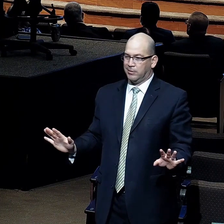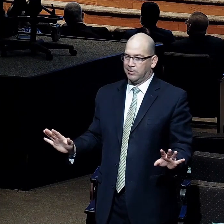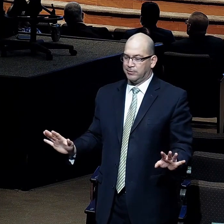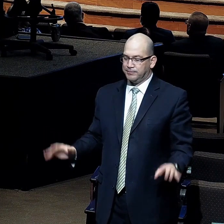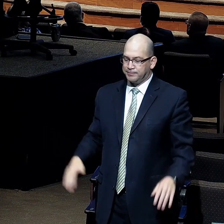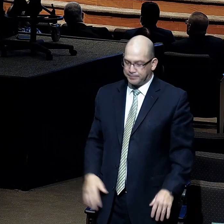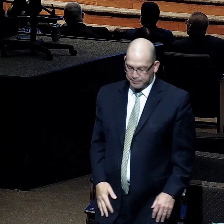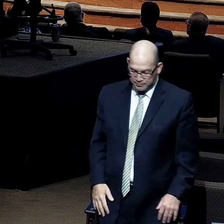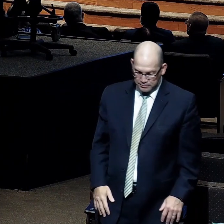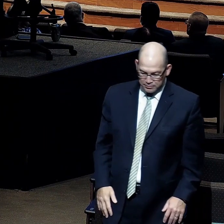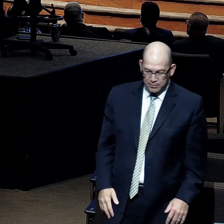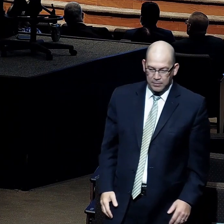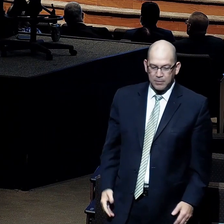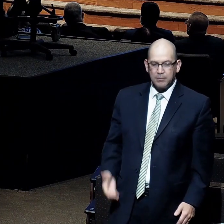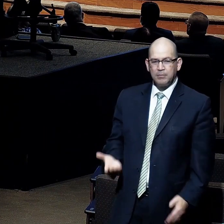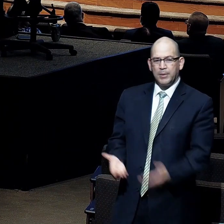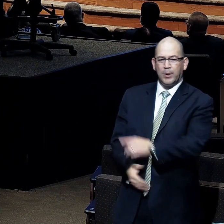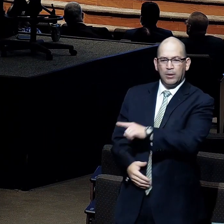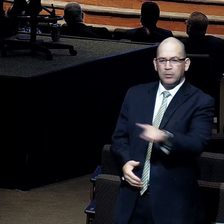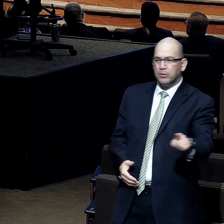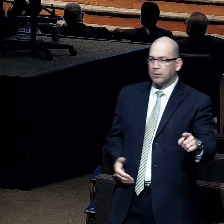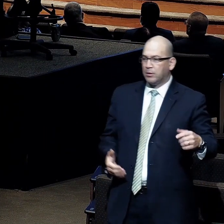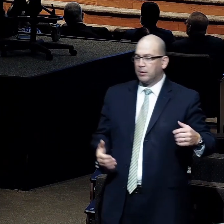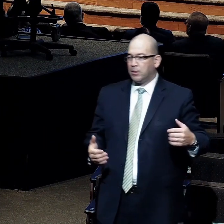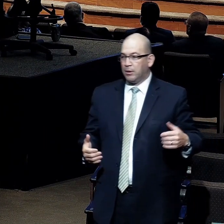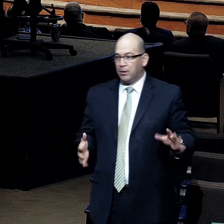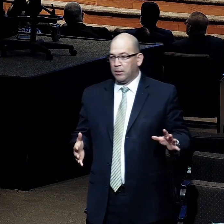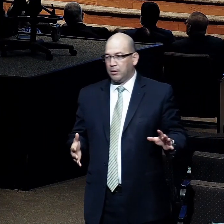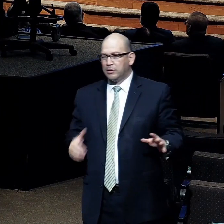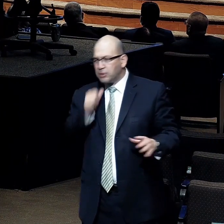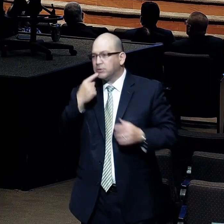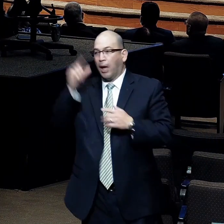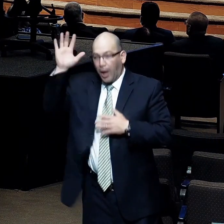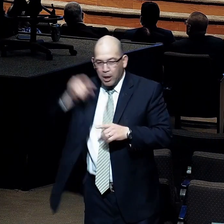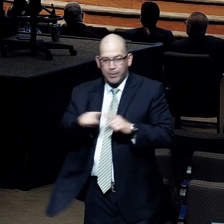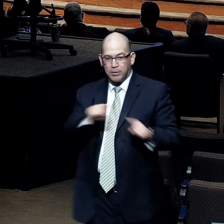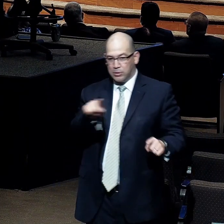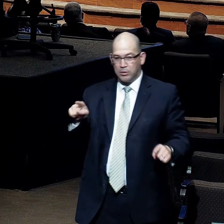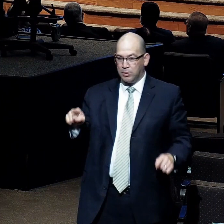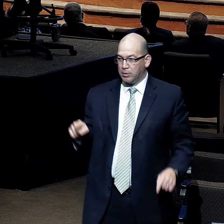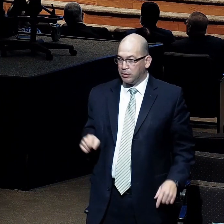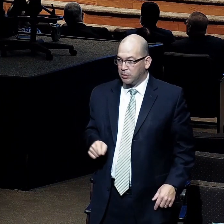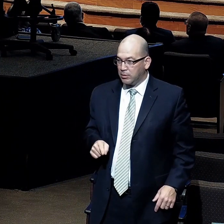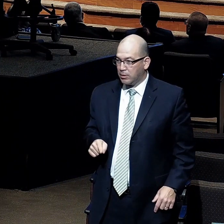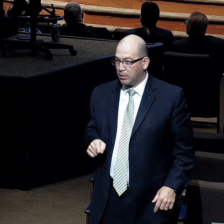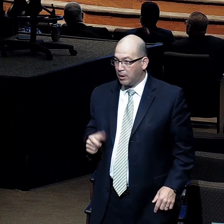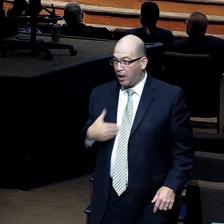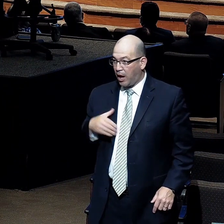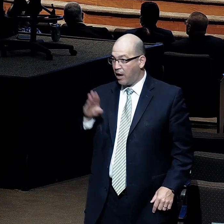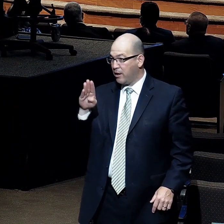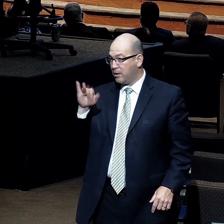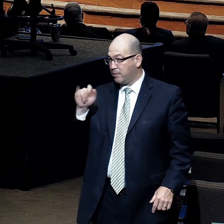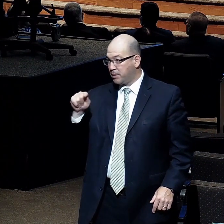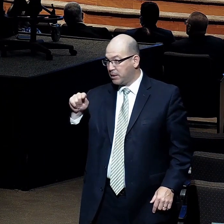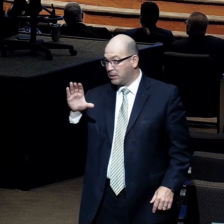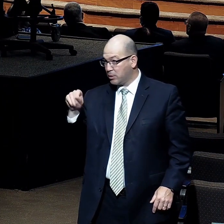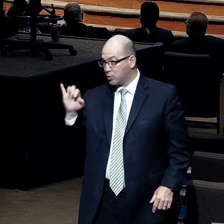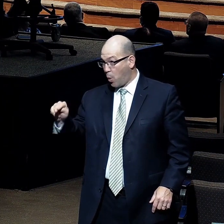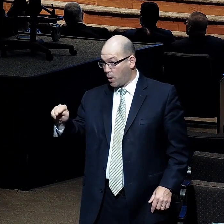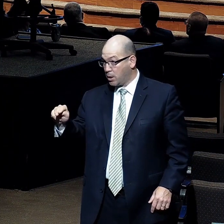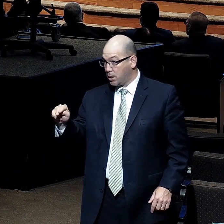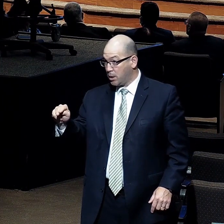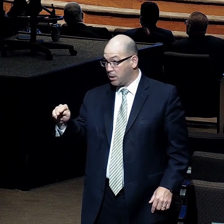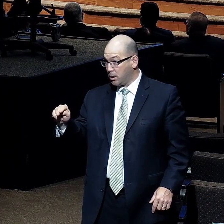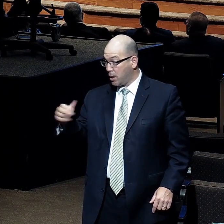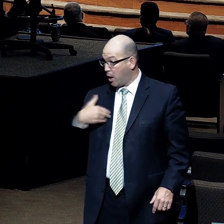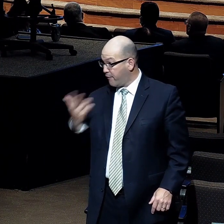How many of you have, actually you might not answer this, but how many of you have Bitcoin? Is there anyone in this building that has Bitcoin? Bitcoin was